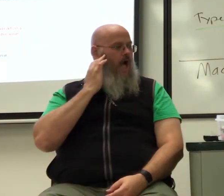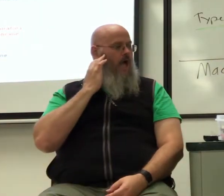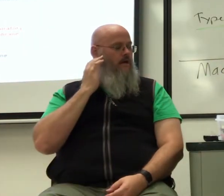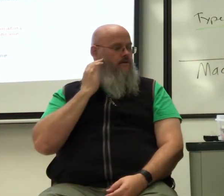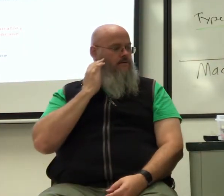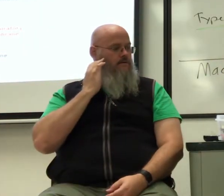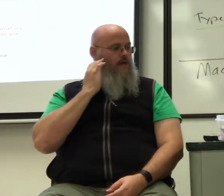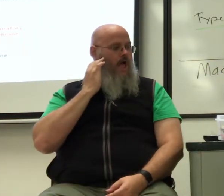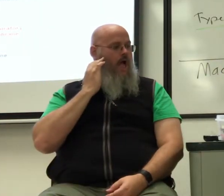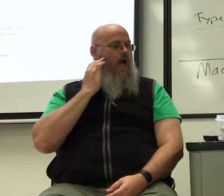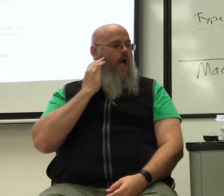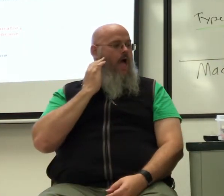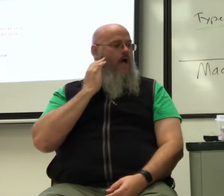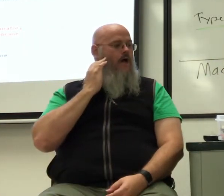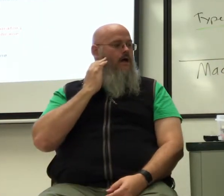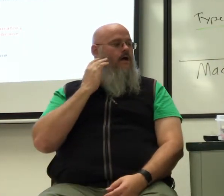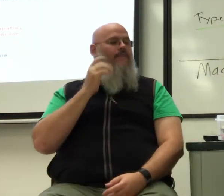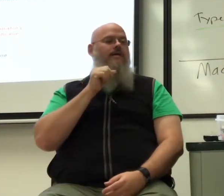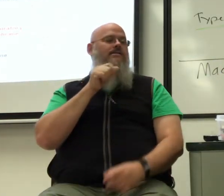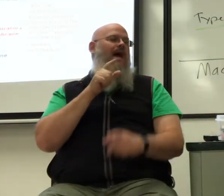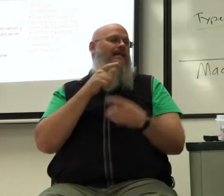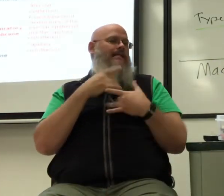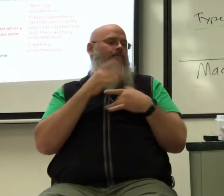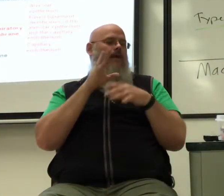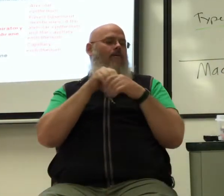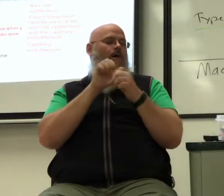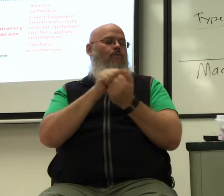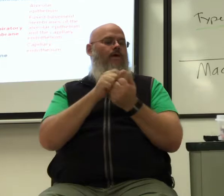Macrophage. I put a line. It's not part of the respiratory membrane,